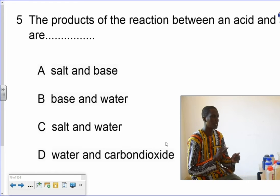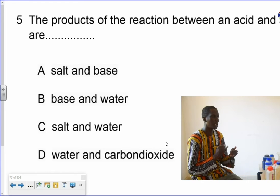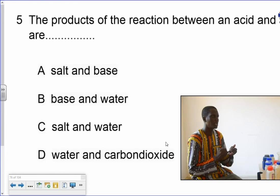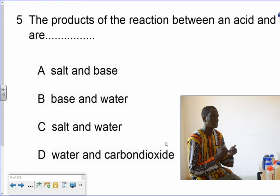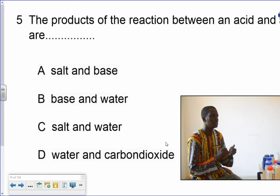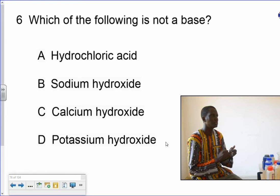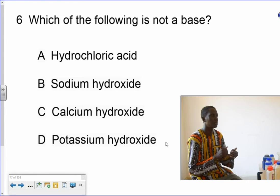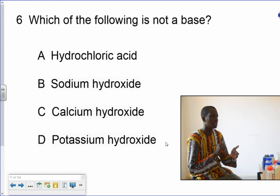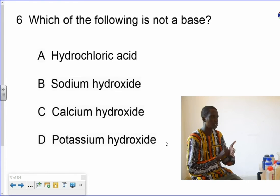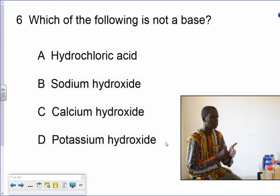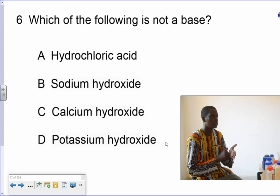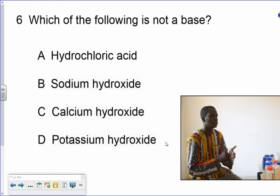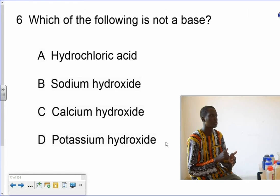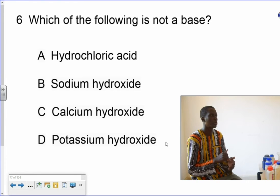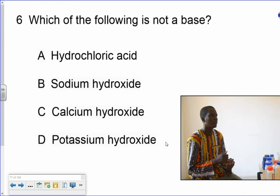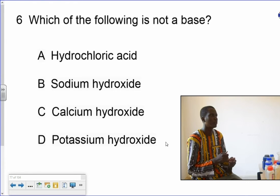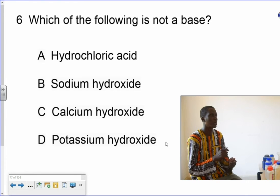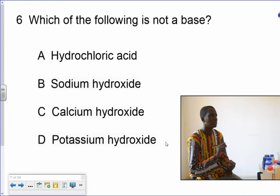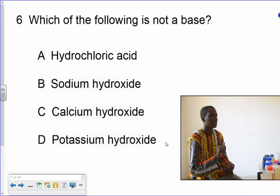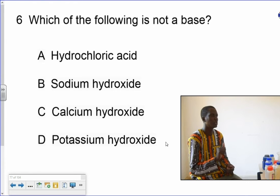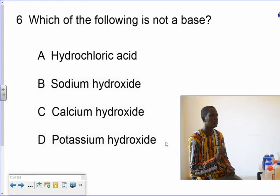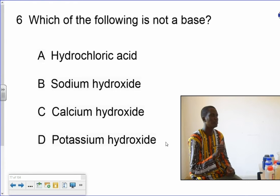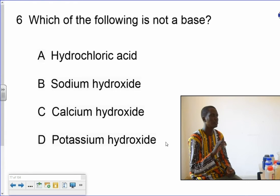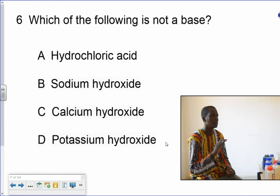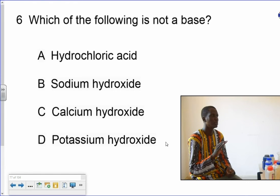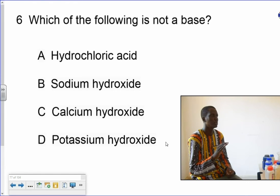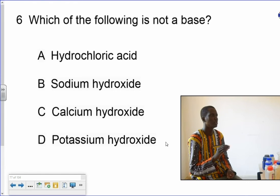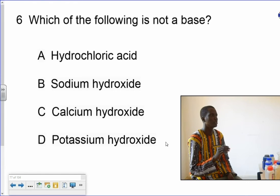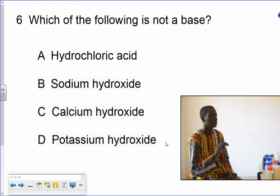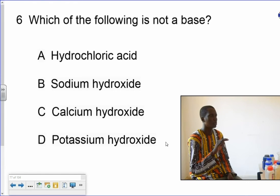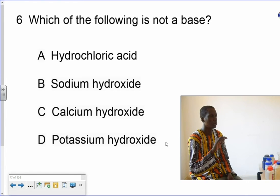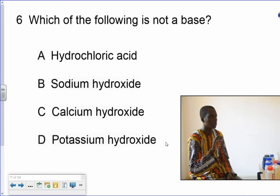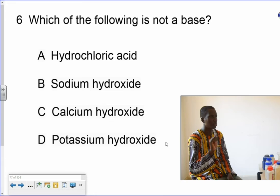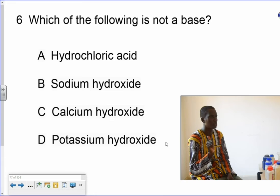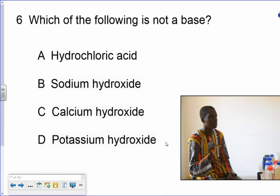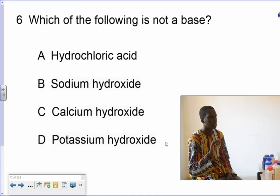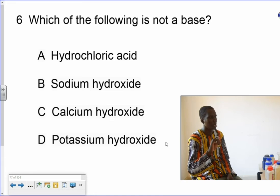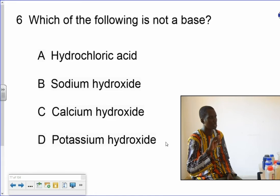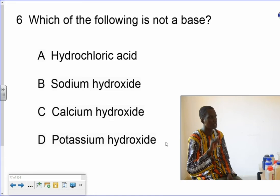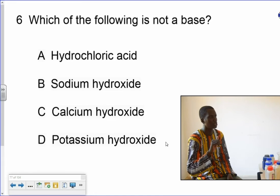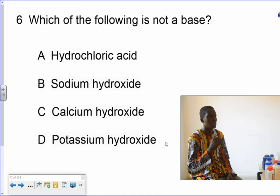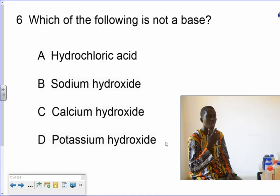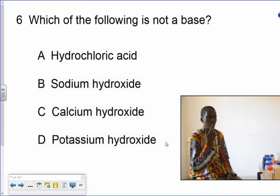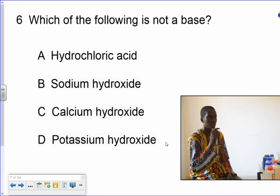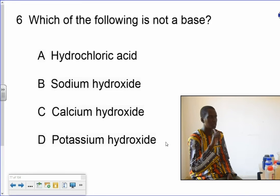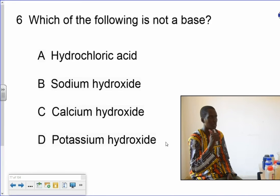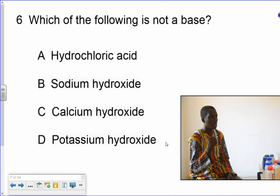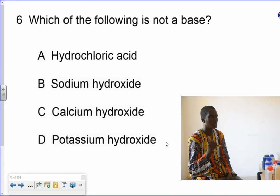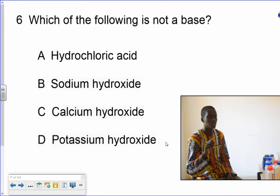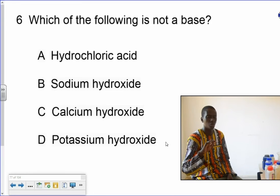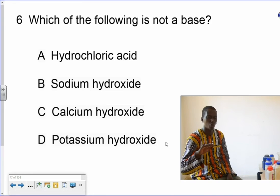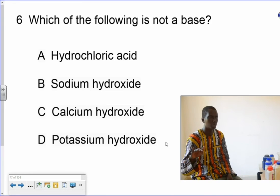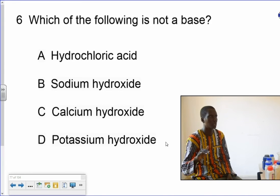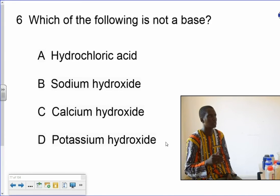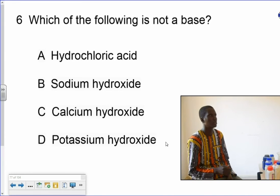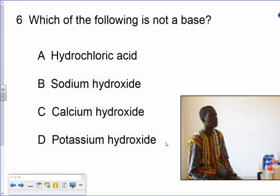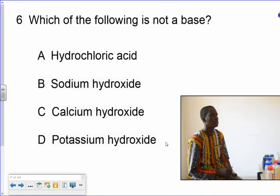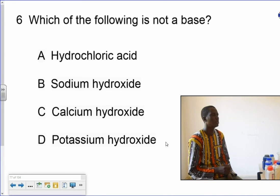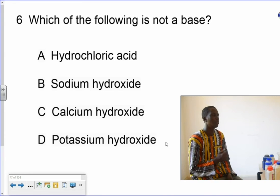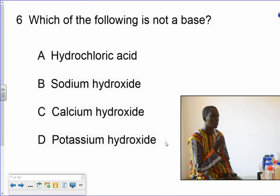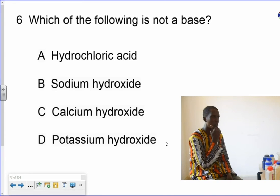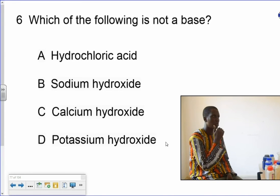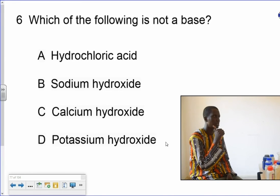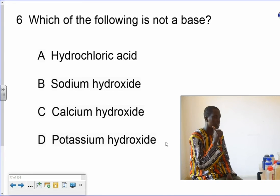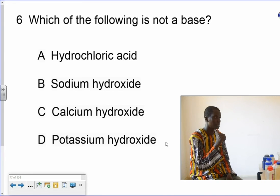and water. 6. Which of the following is not a base? Which of the following is not a base?